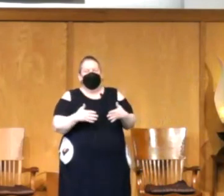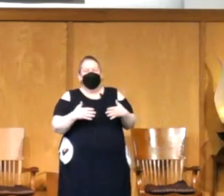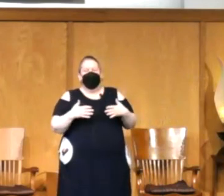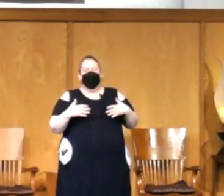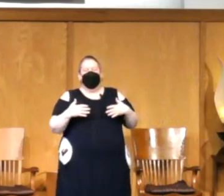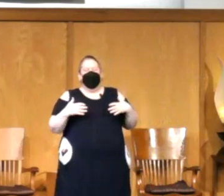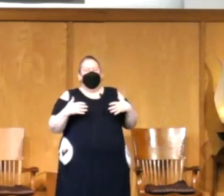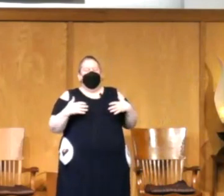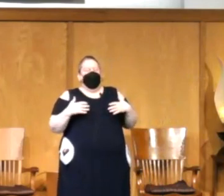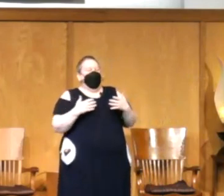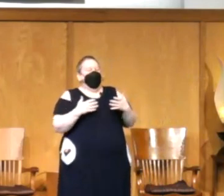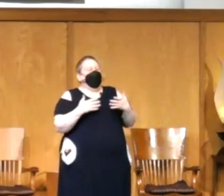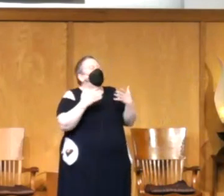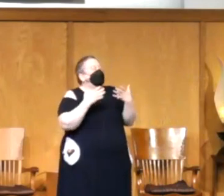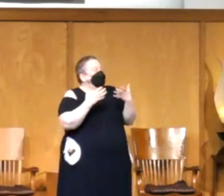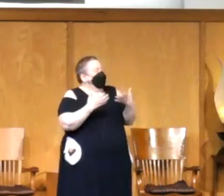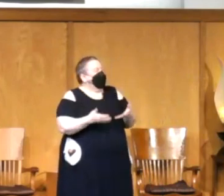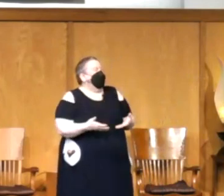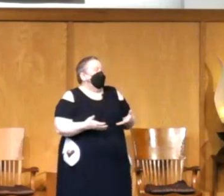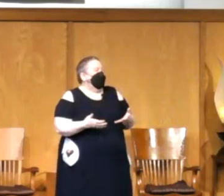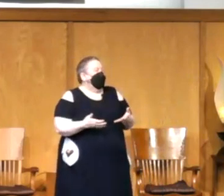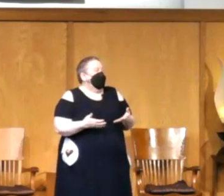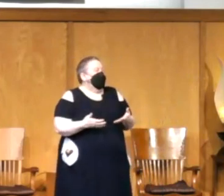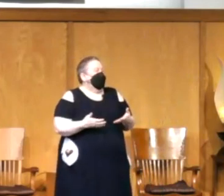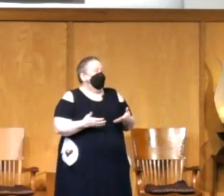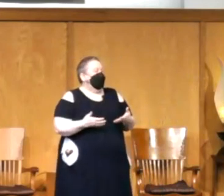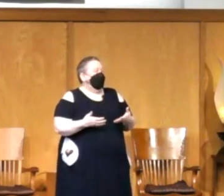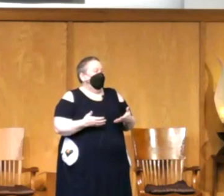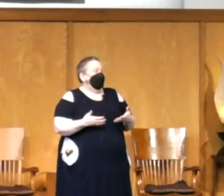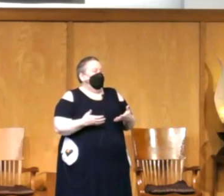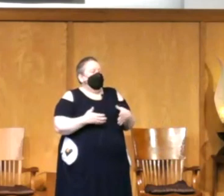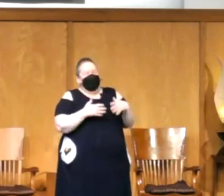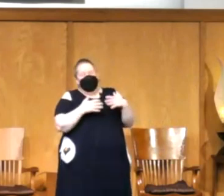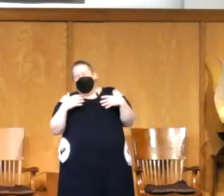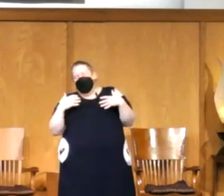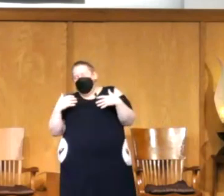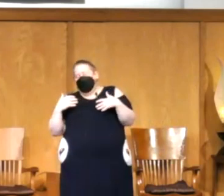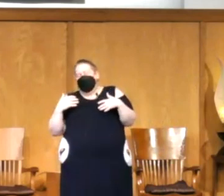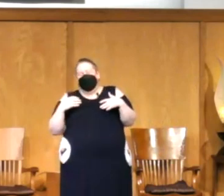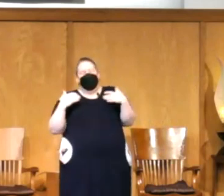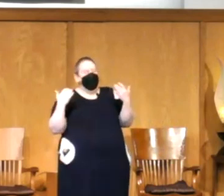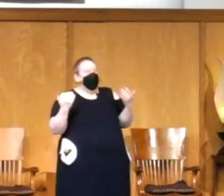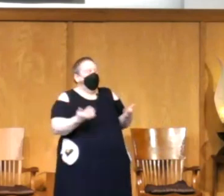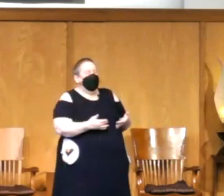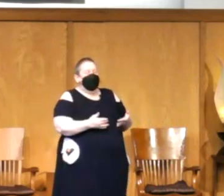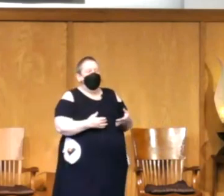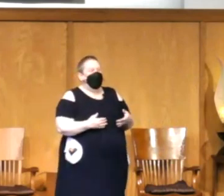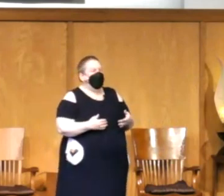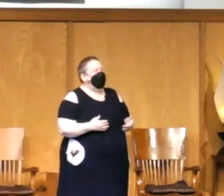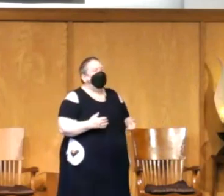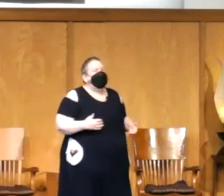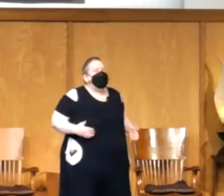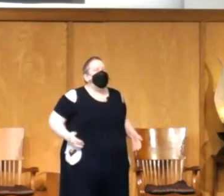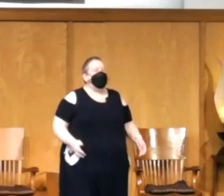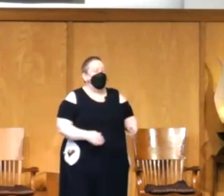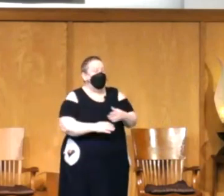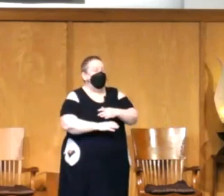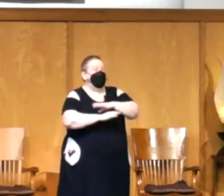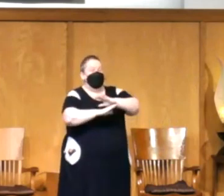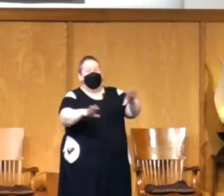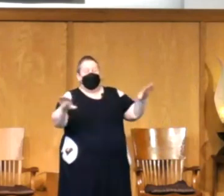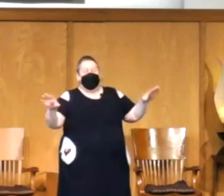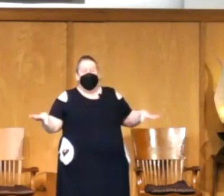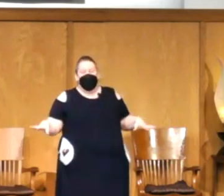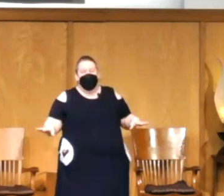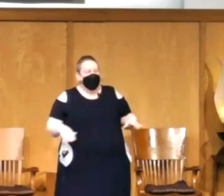Mystery and mundane. And mundane doesn't mean ordinary, and it doesn't mean